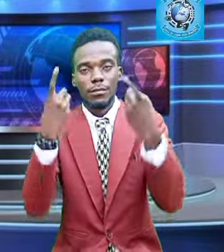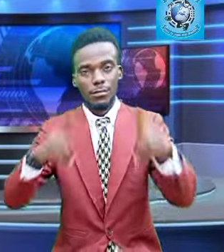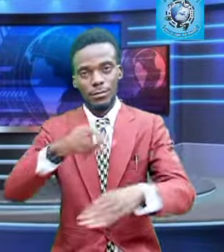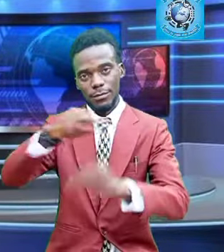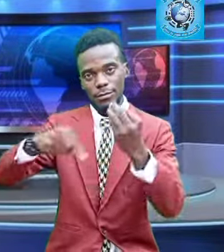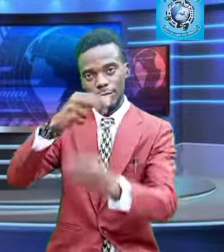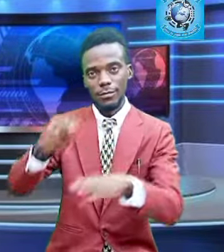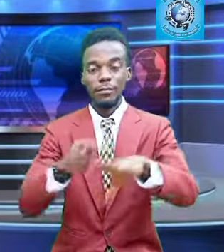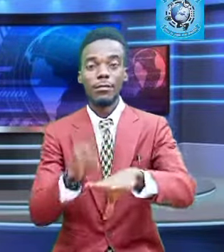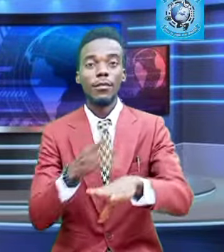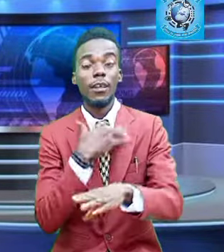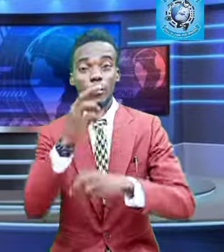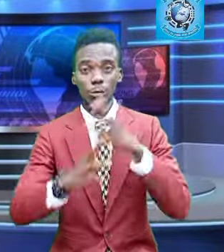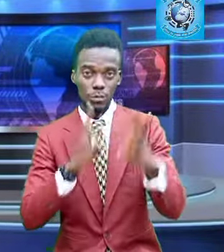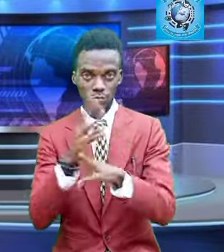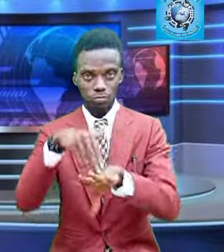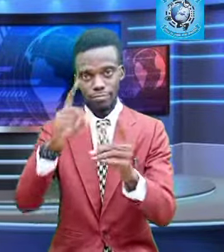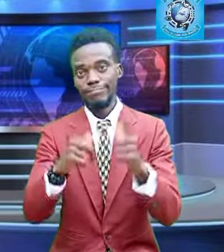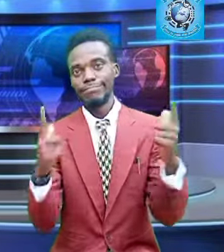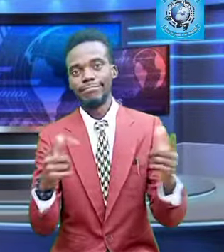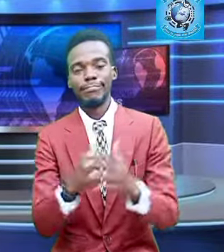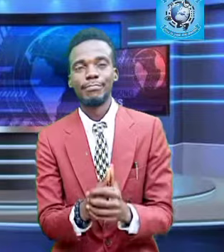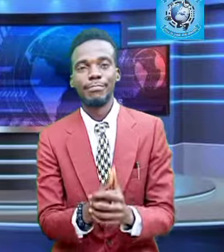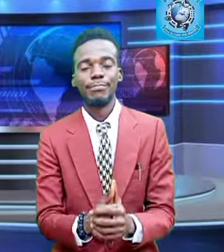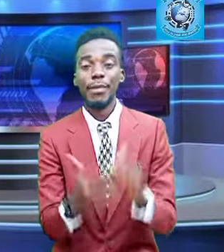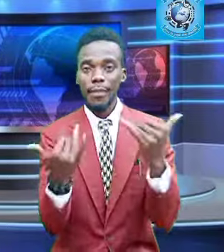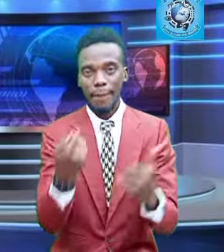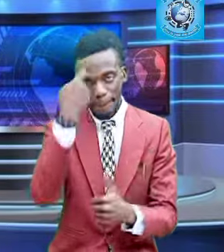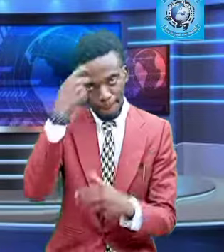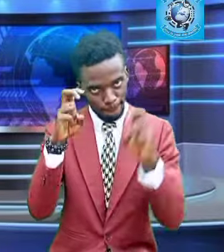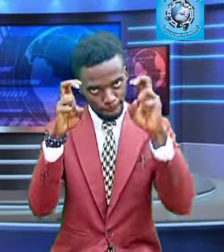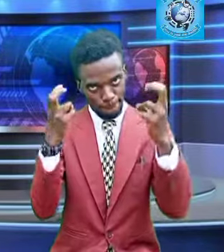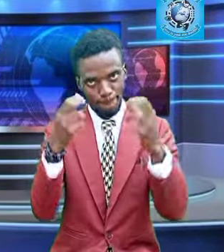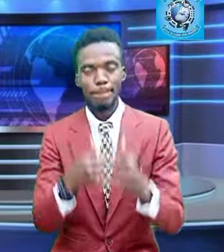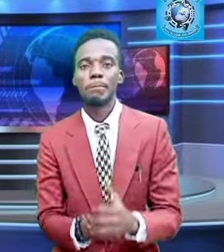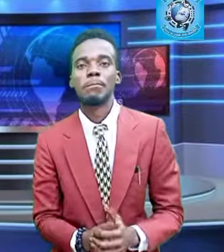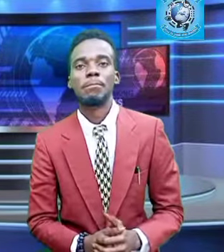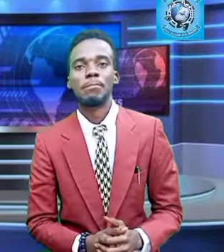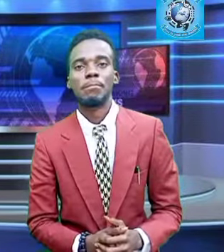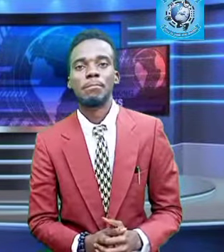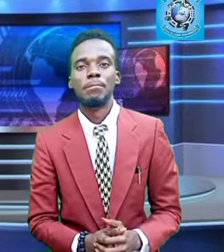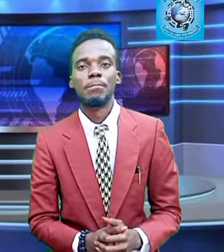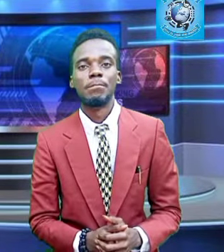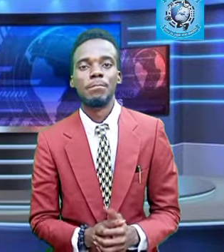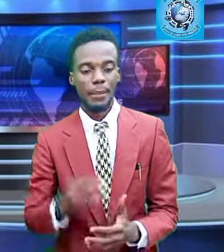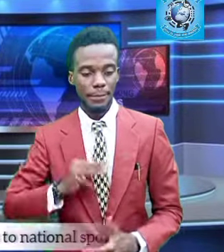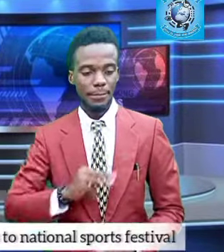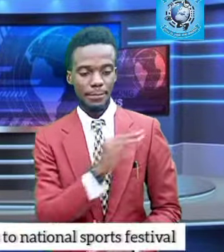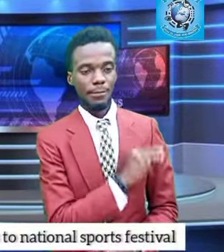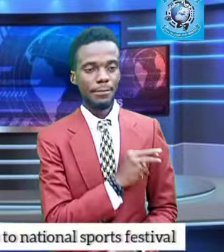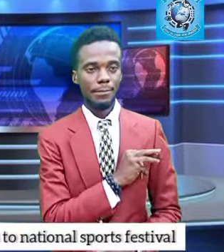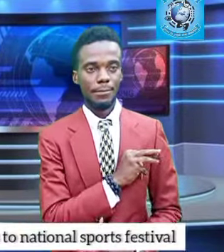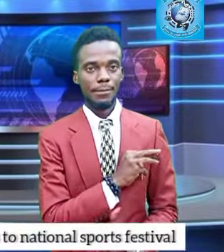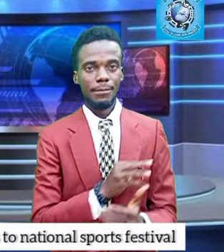happenings around the nation and across the world at large. Now for the headlines. Ministry reinstates